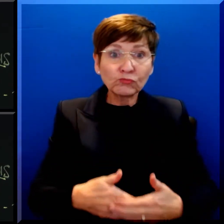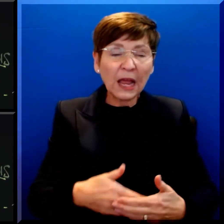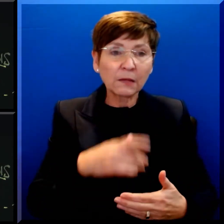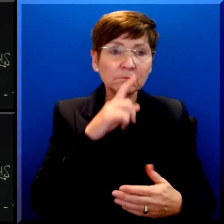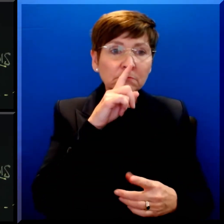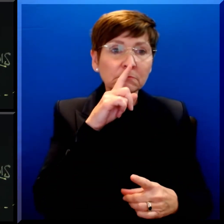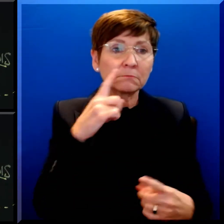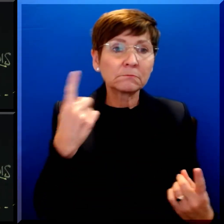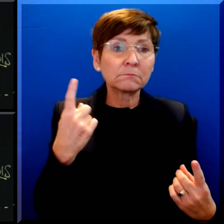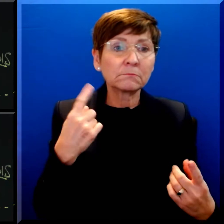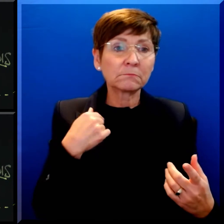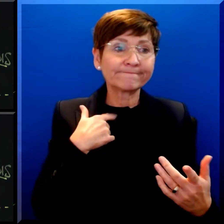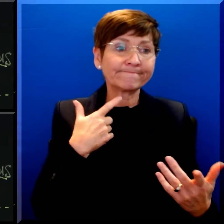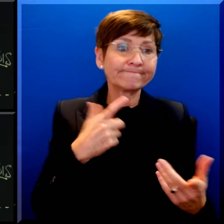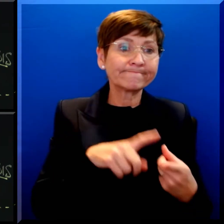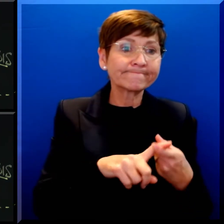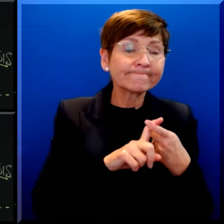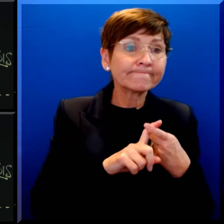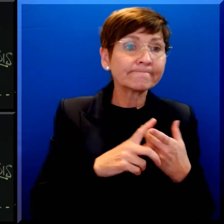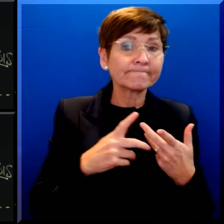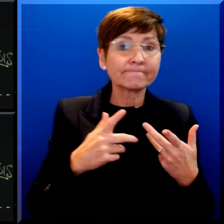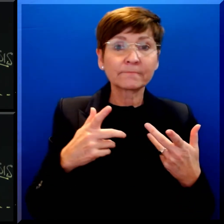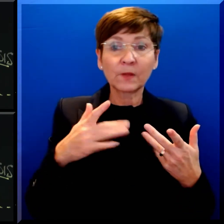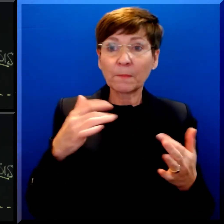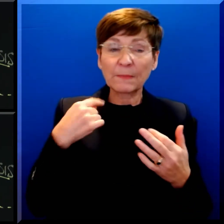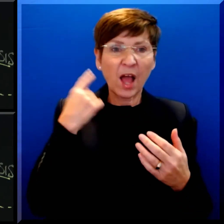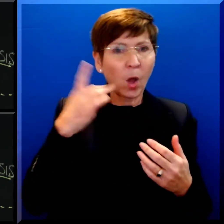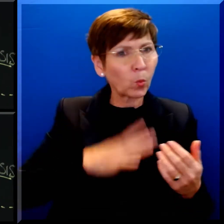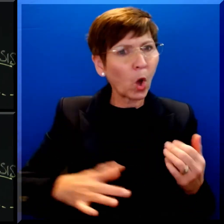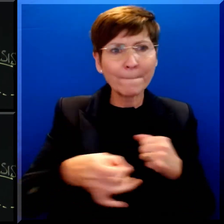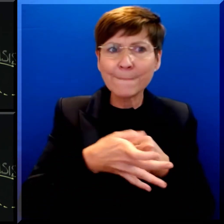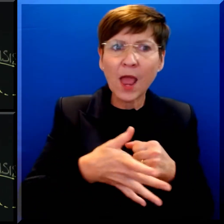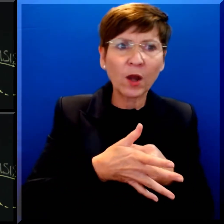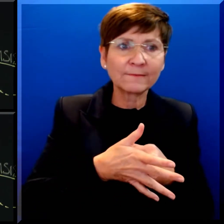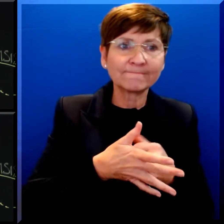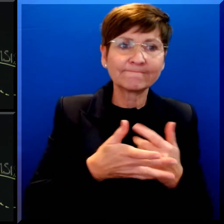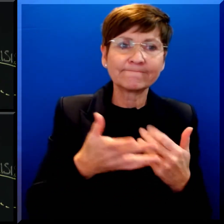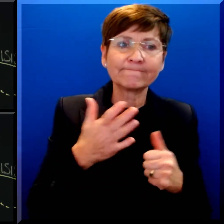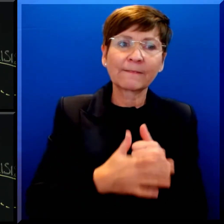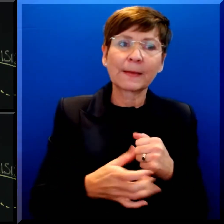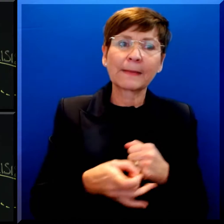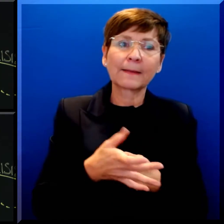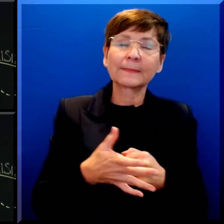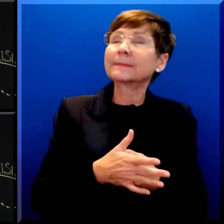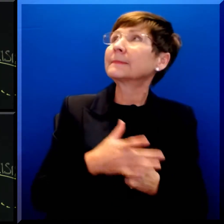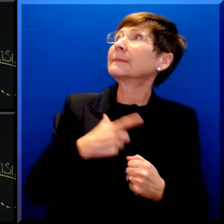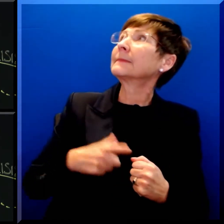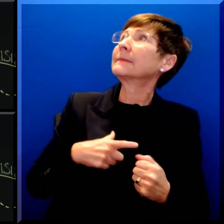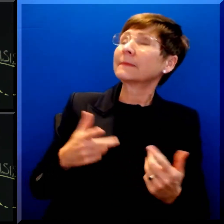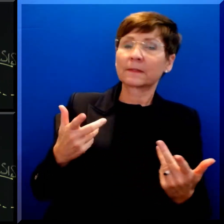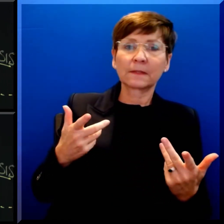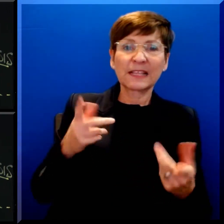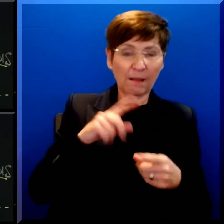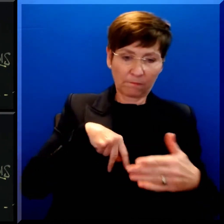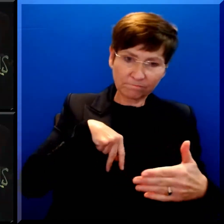deep desire to be married one day and you thought, God said I would have a spouse, but it's not been fulfilled yet. We all hit